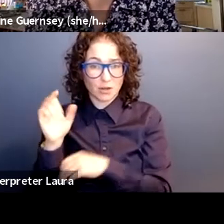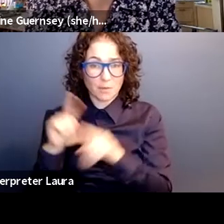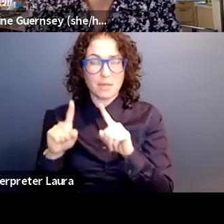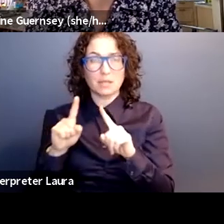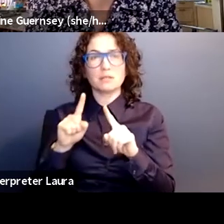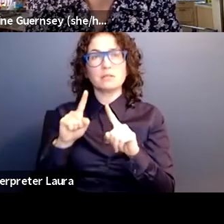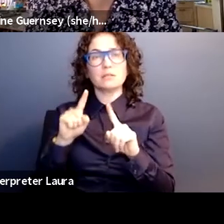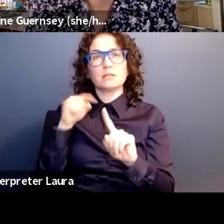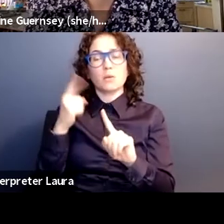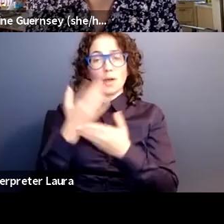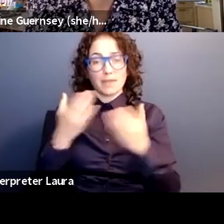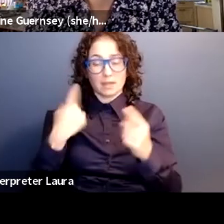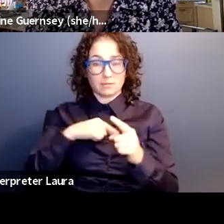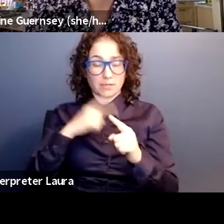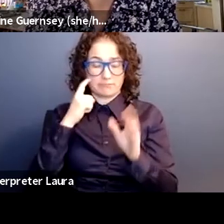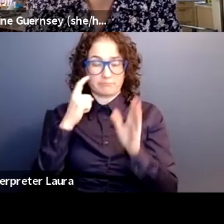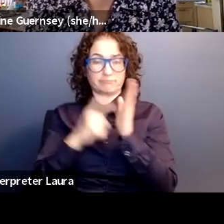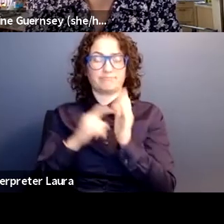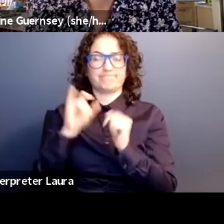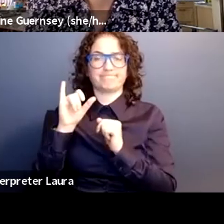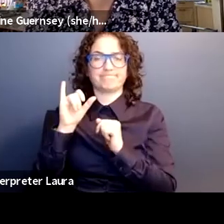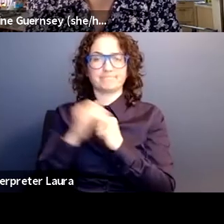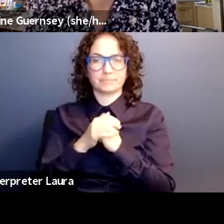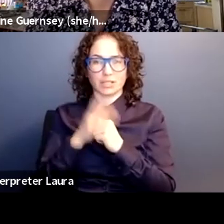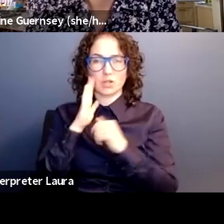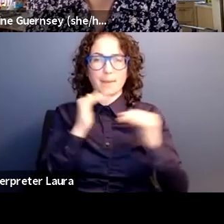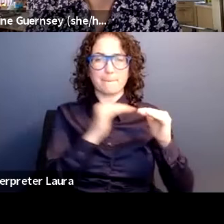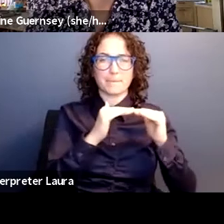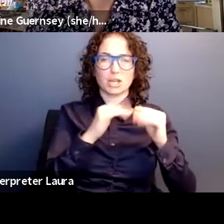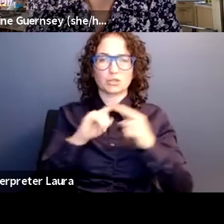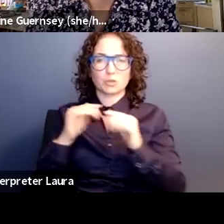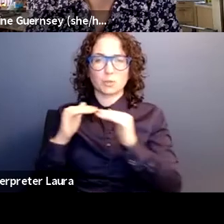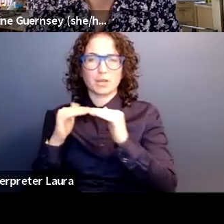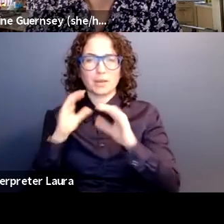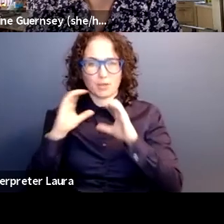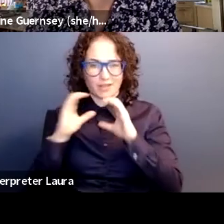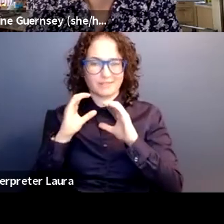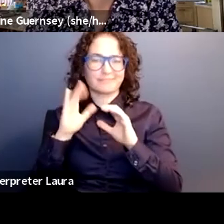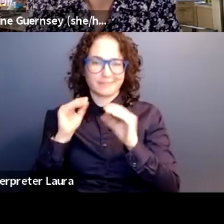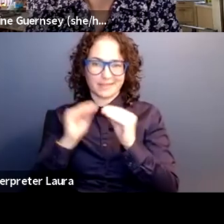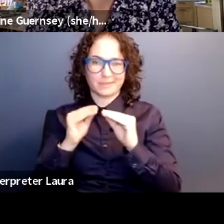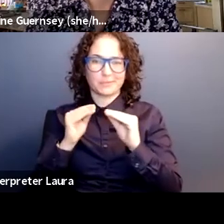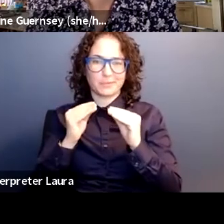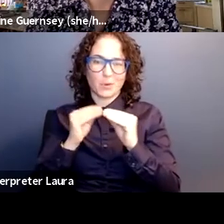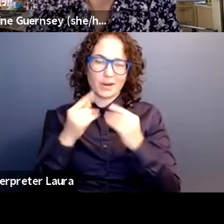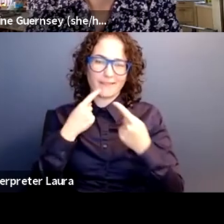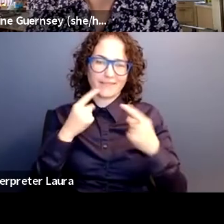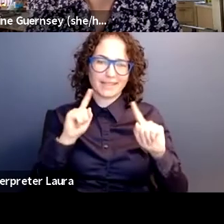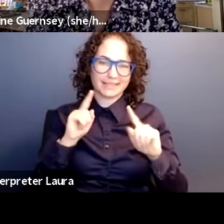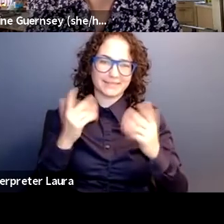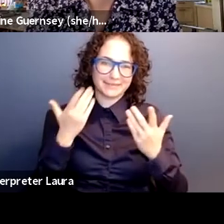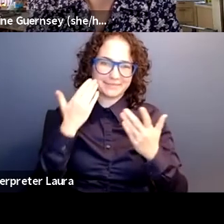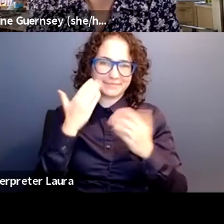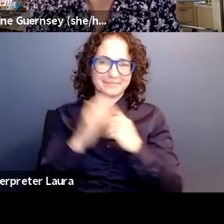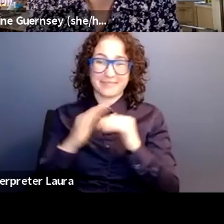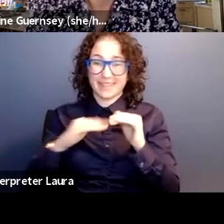we realized is that the peer-to-peer communication was more effective than any other um,